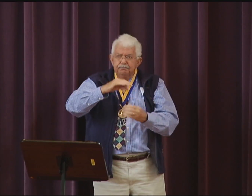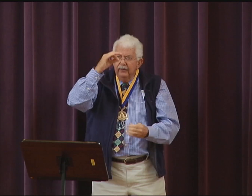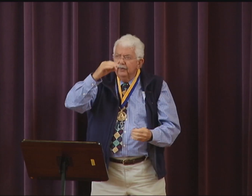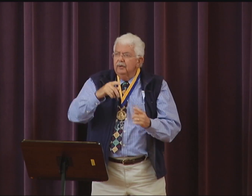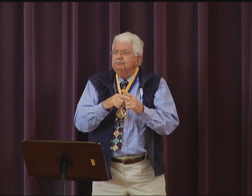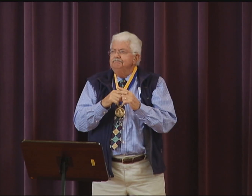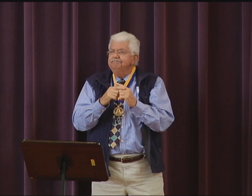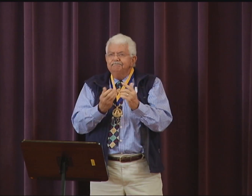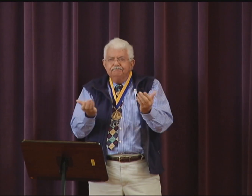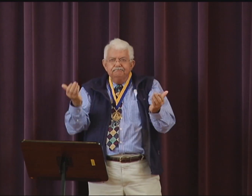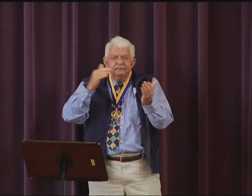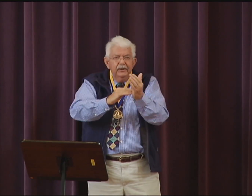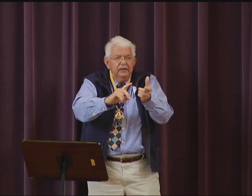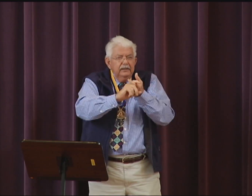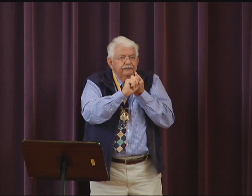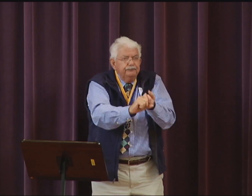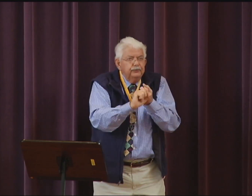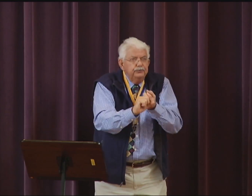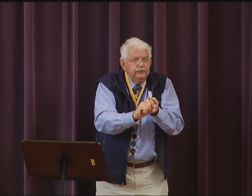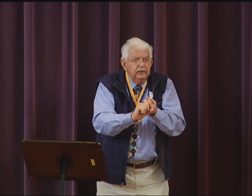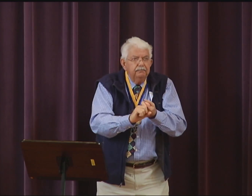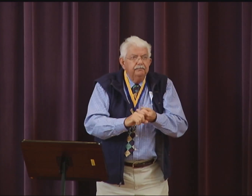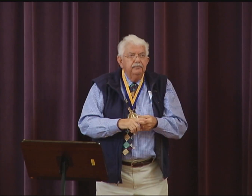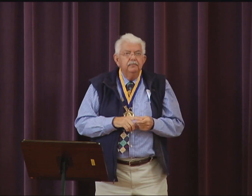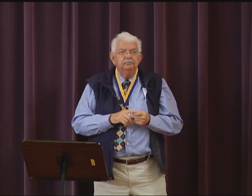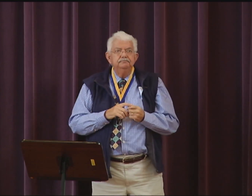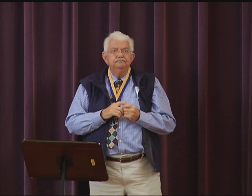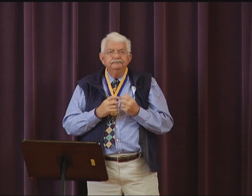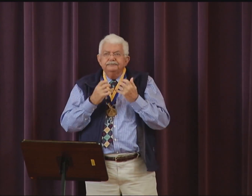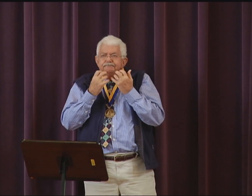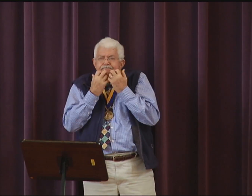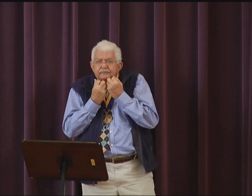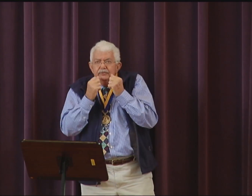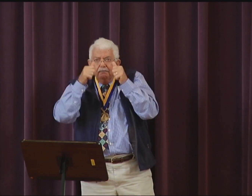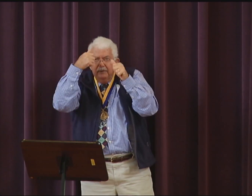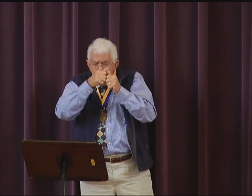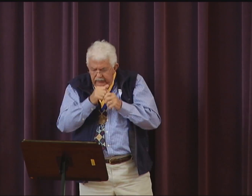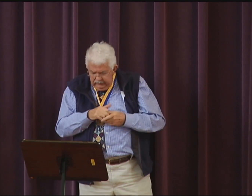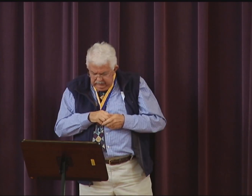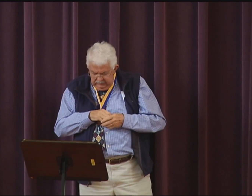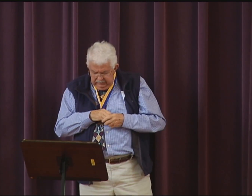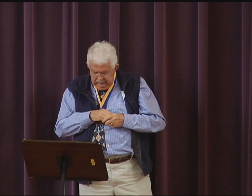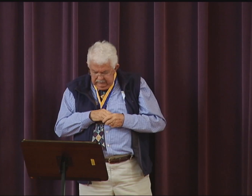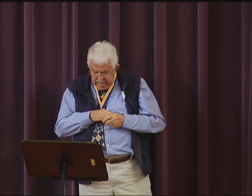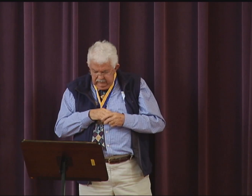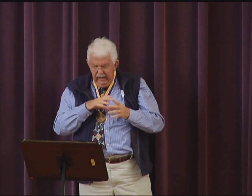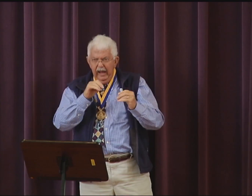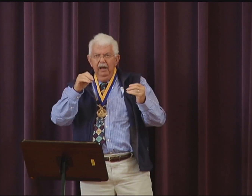As we come here with mighty spirits, renewed friendships, new knowledge,